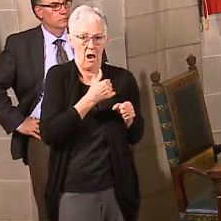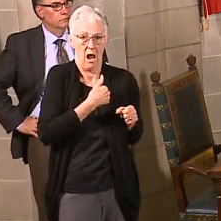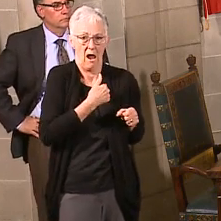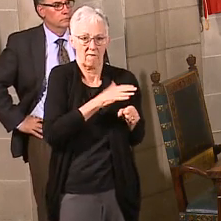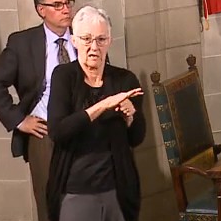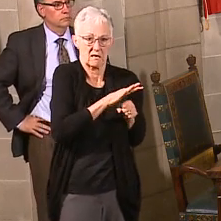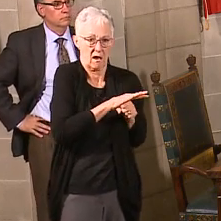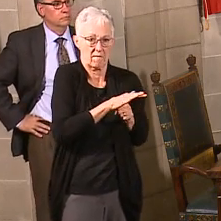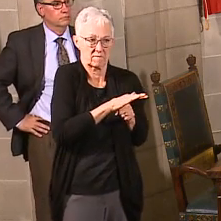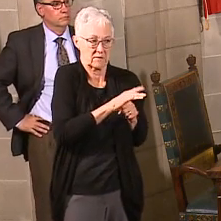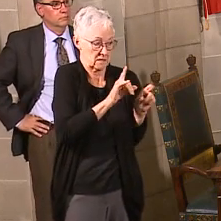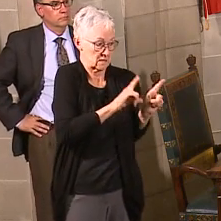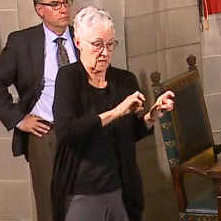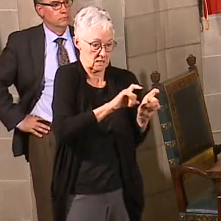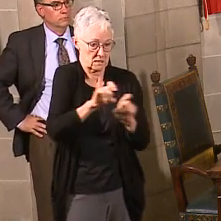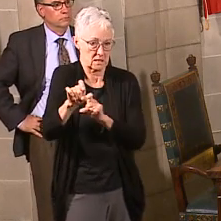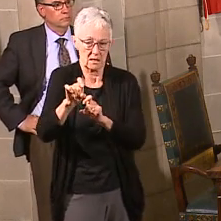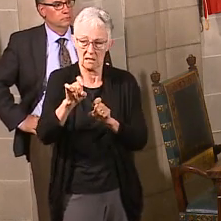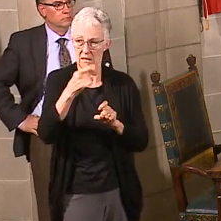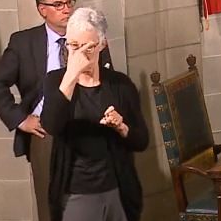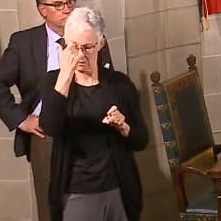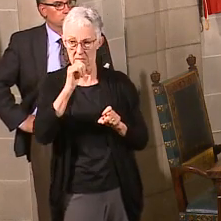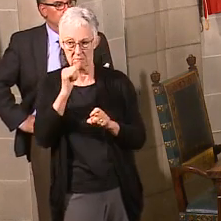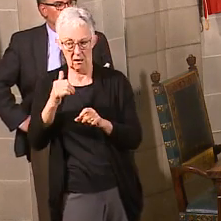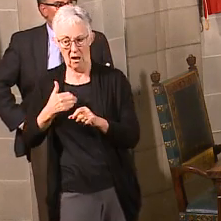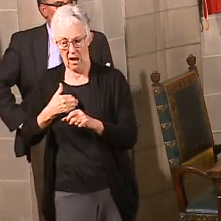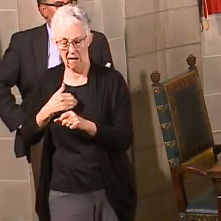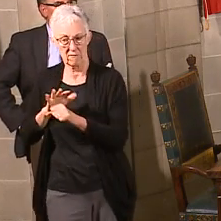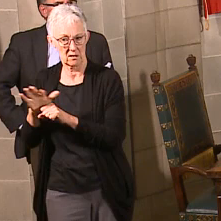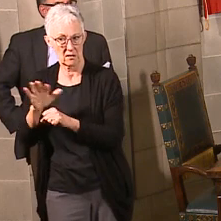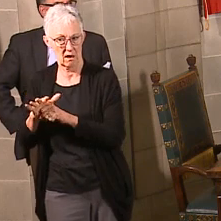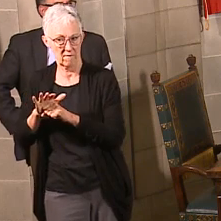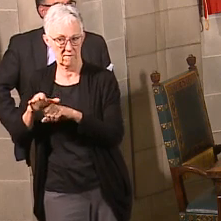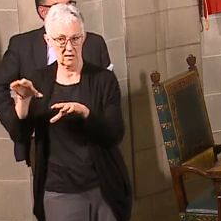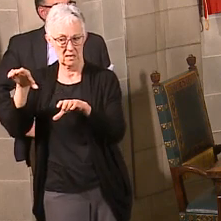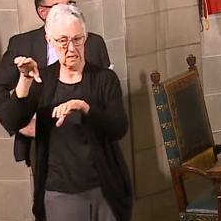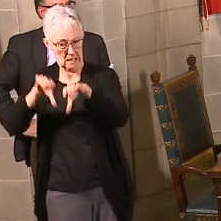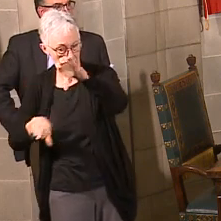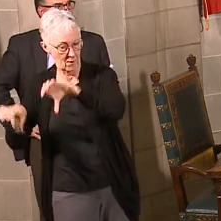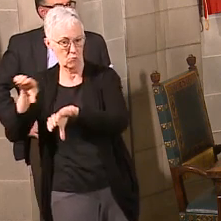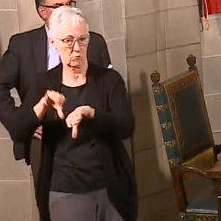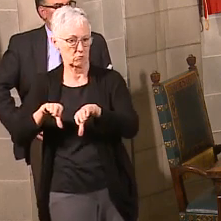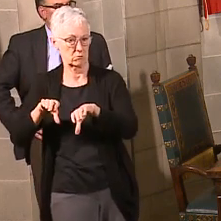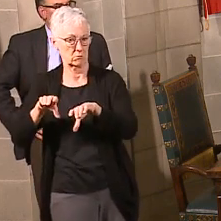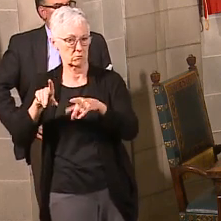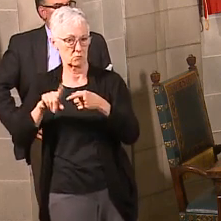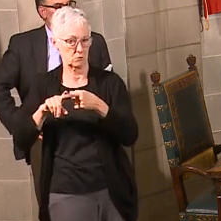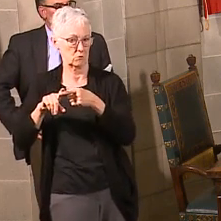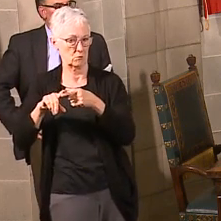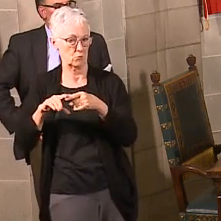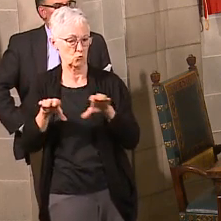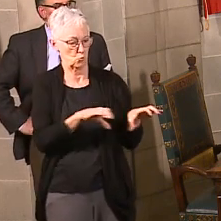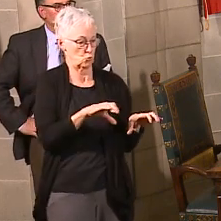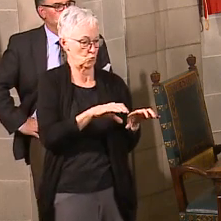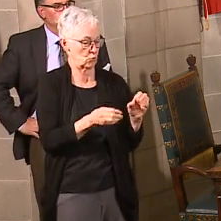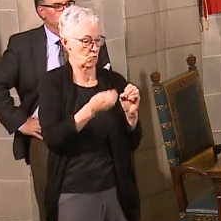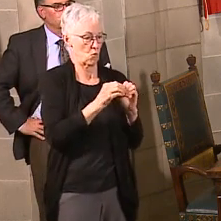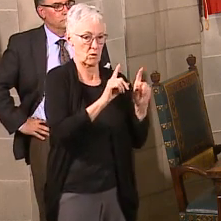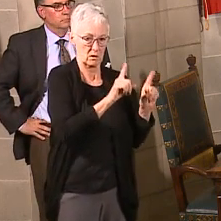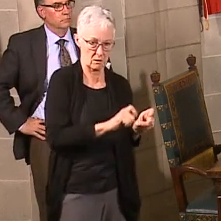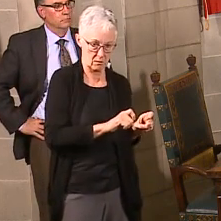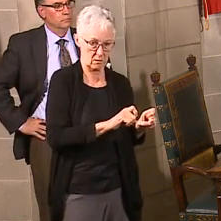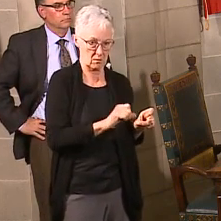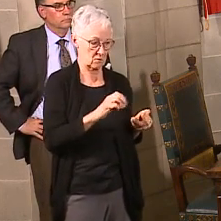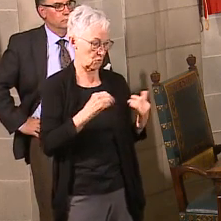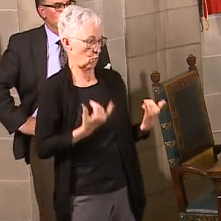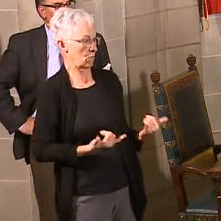of reagents. We are working to acquire more of those reagents. We're actually feeling more confident about our supply lines to be able to do that. Obviously, we're loosening up some of the restrictions